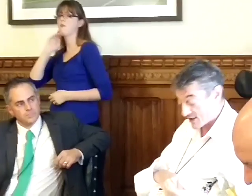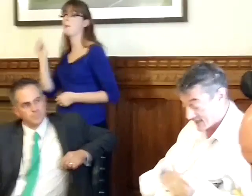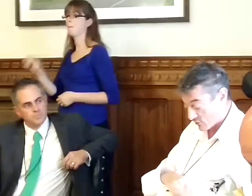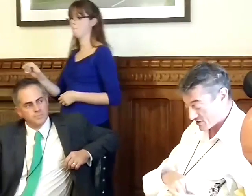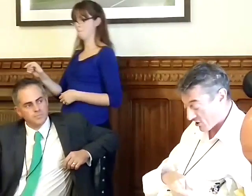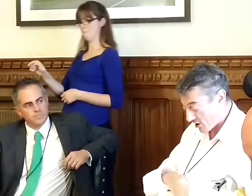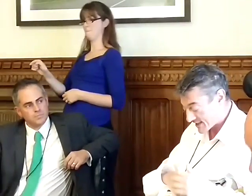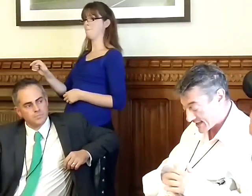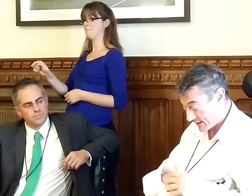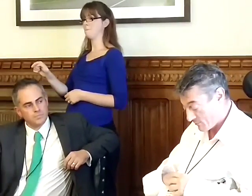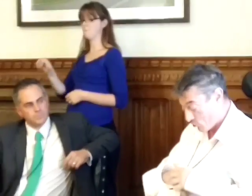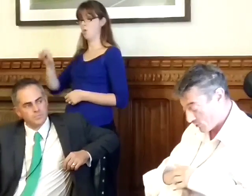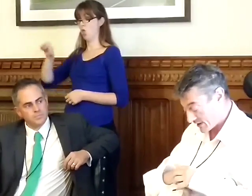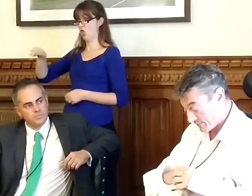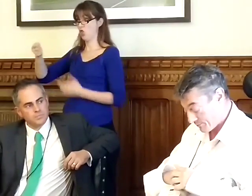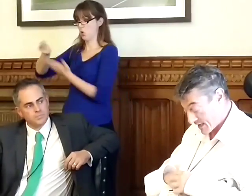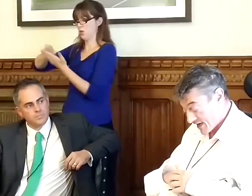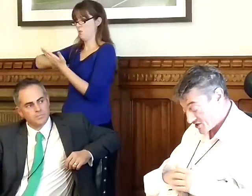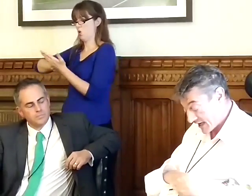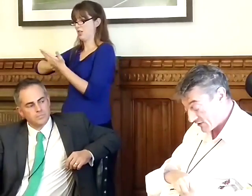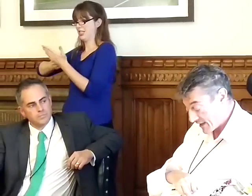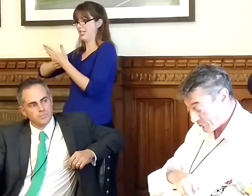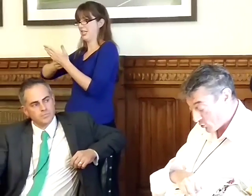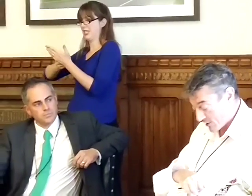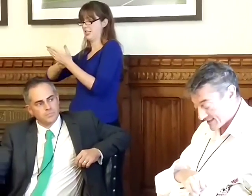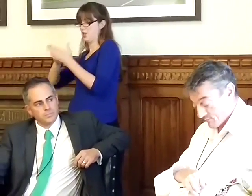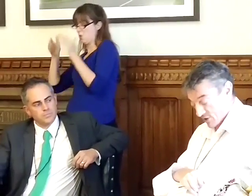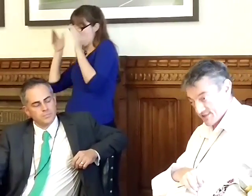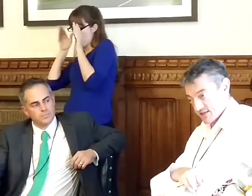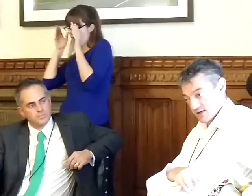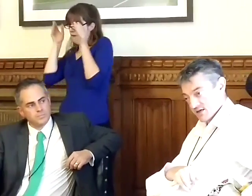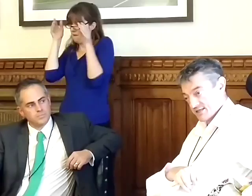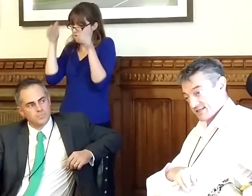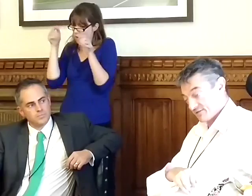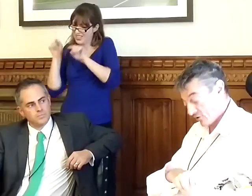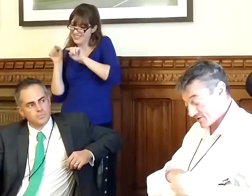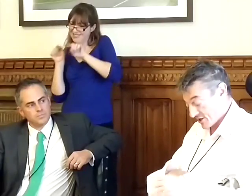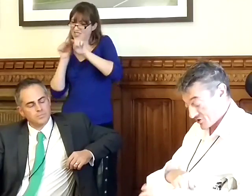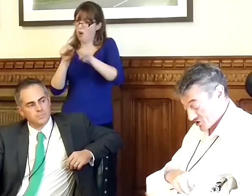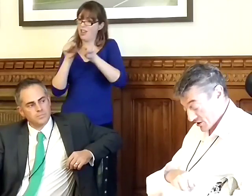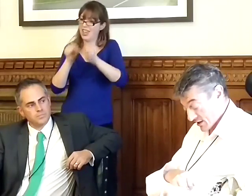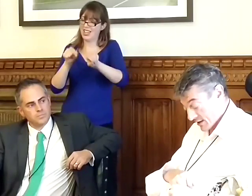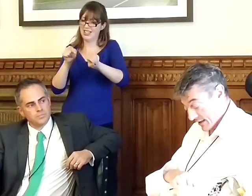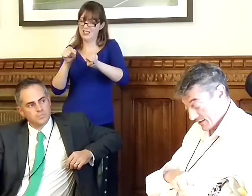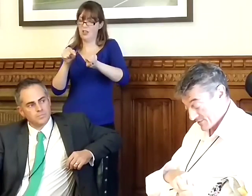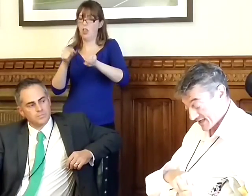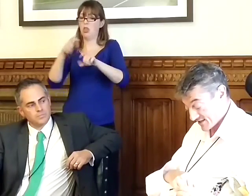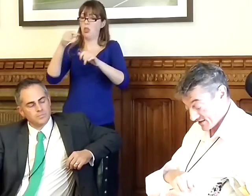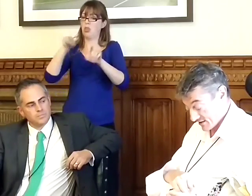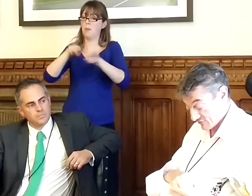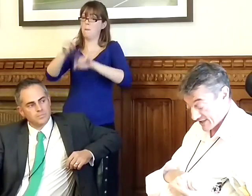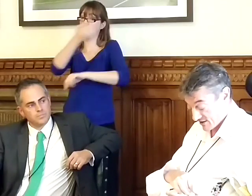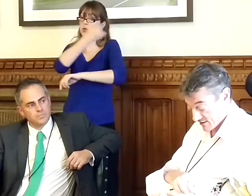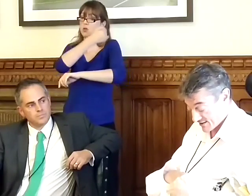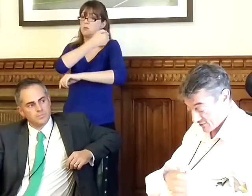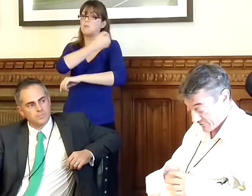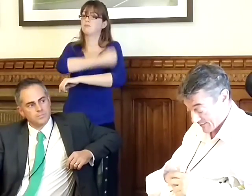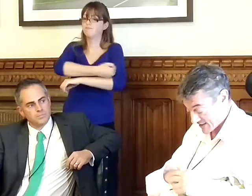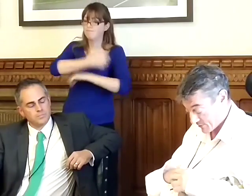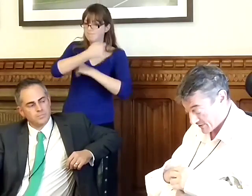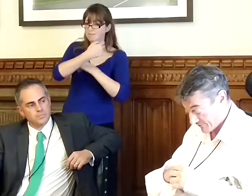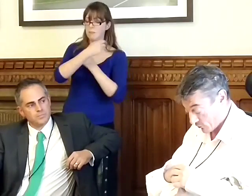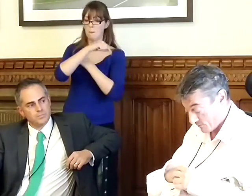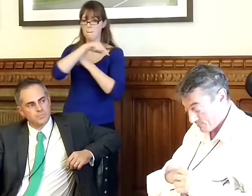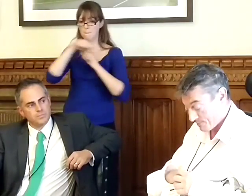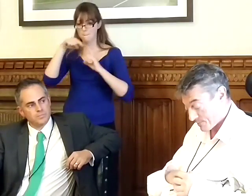So those policies were targeting generally the poorest and most disadvantaged residents